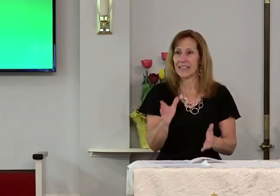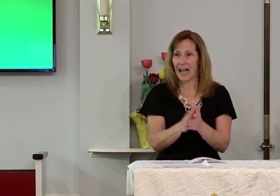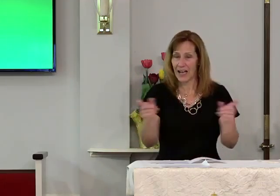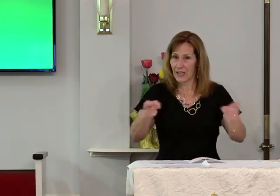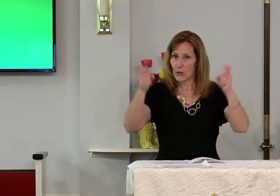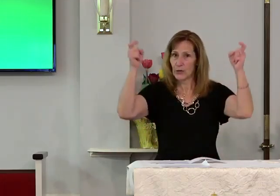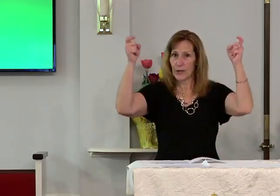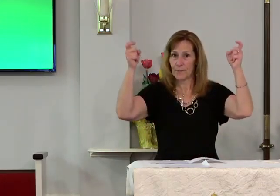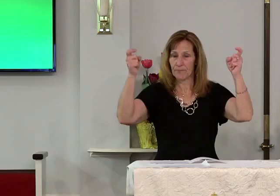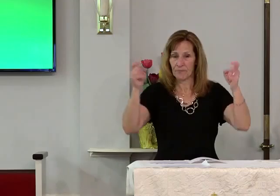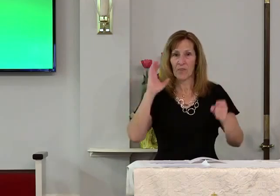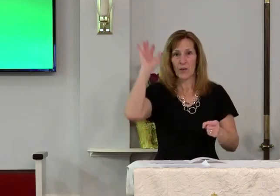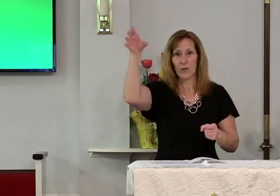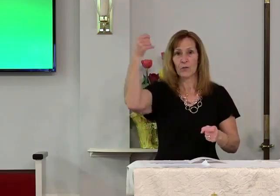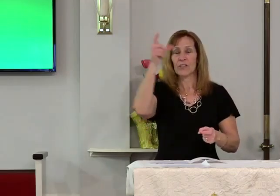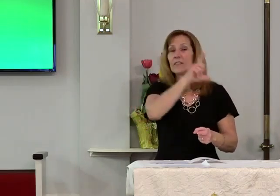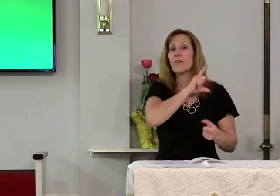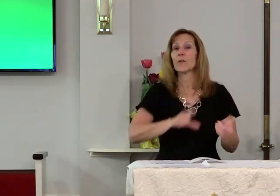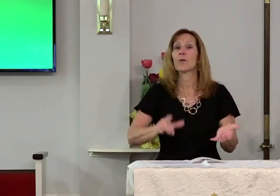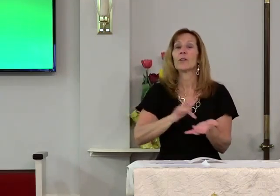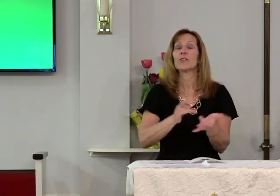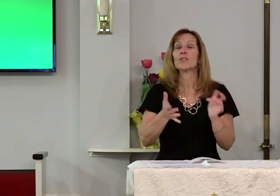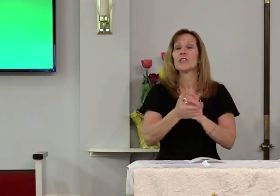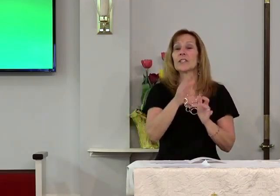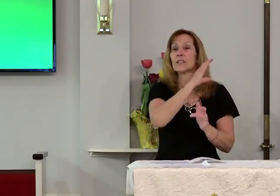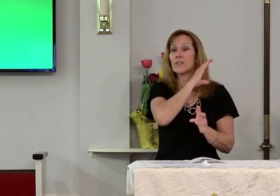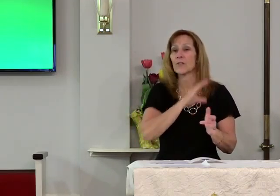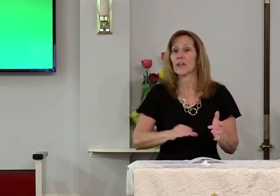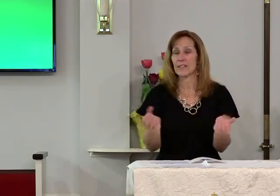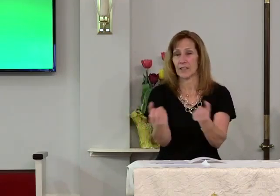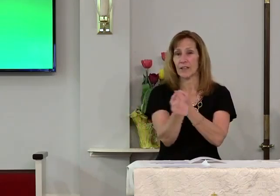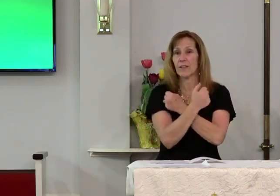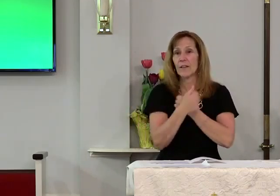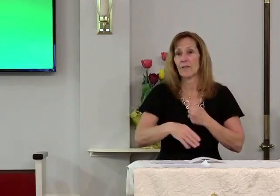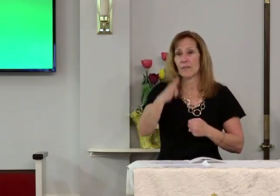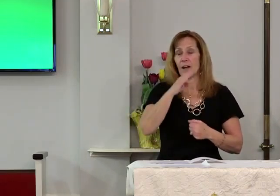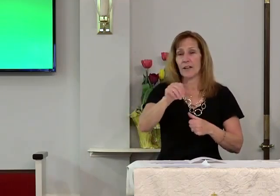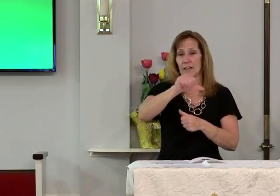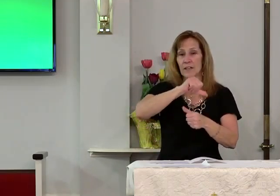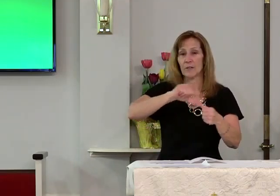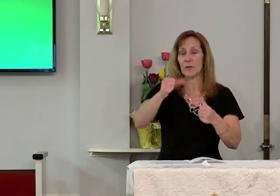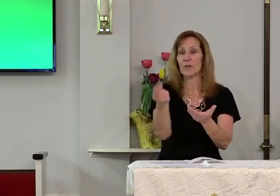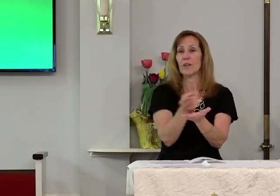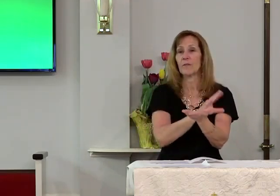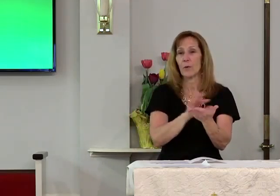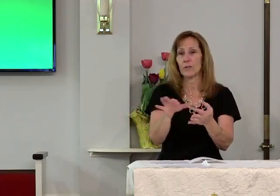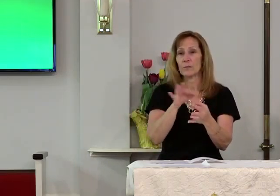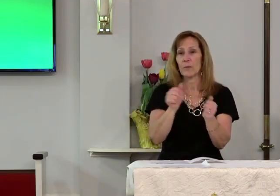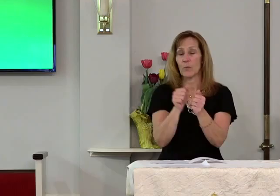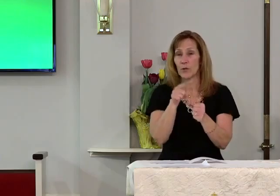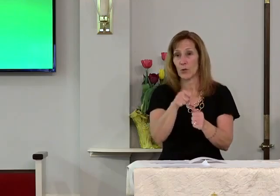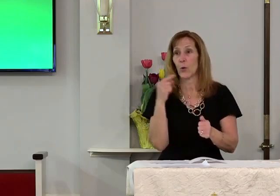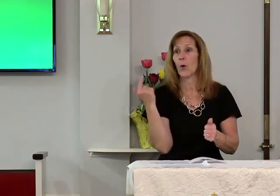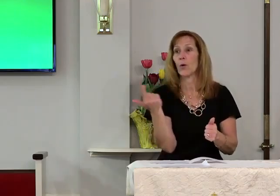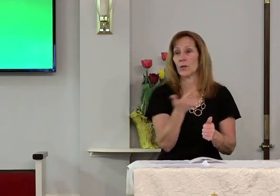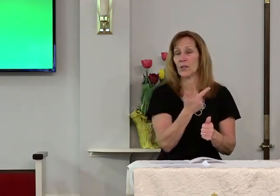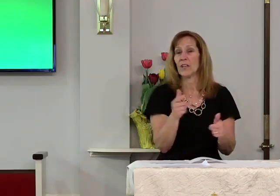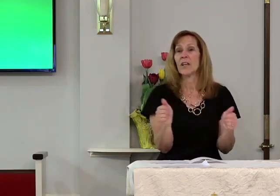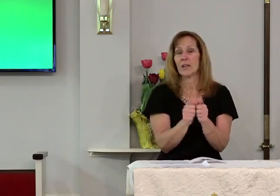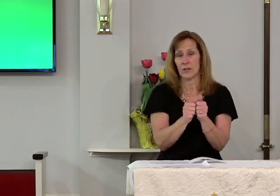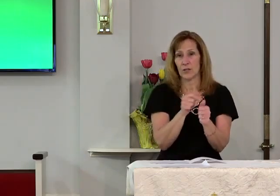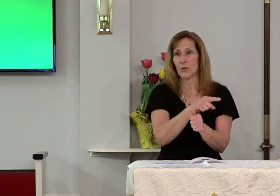The grace of our Lord Jesus Christ, the love of God, and the communion of the Holy Spirit be with you all.